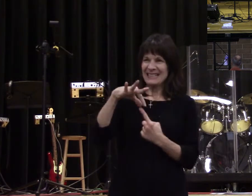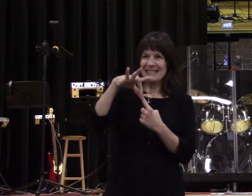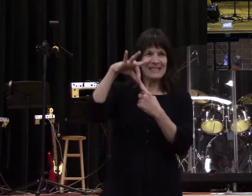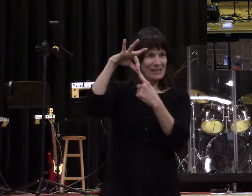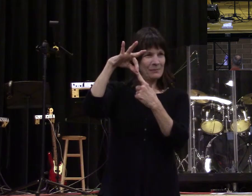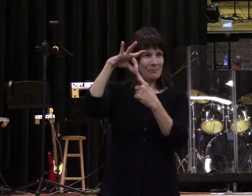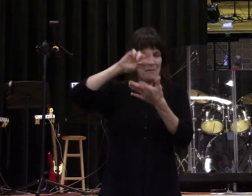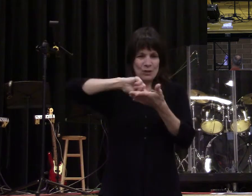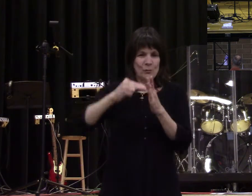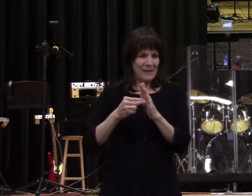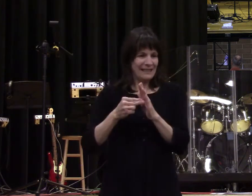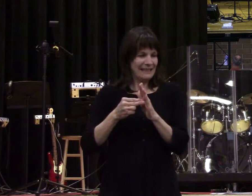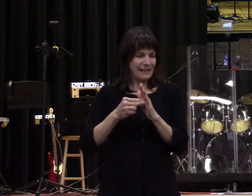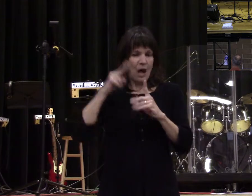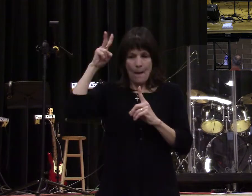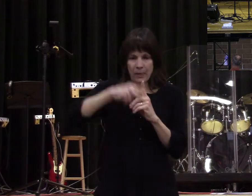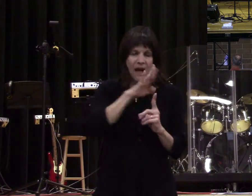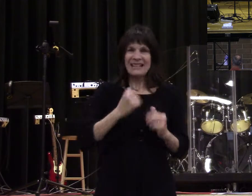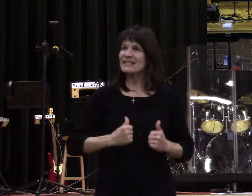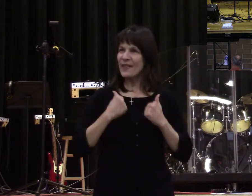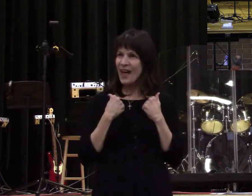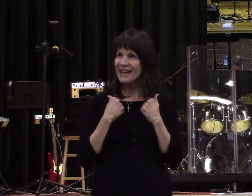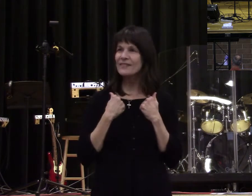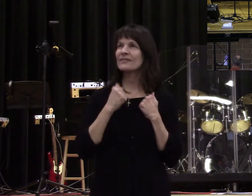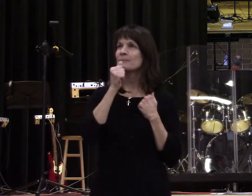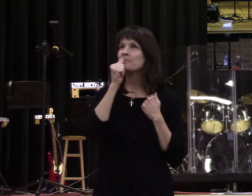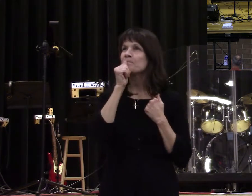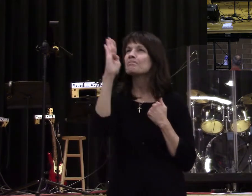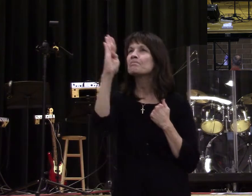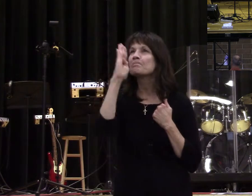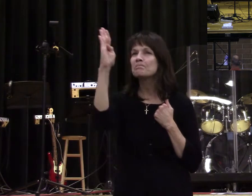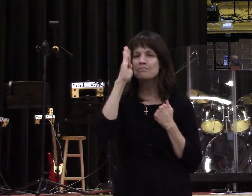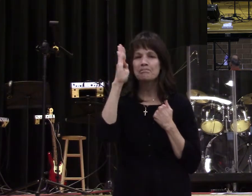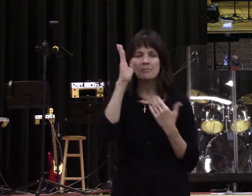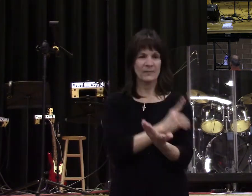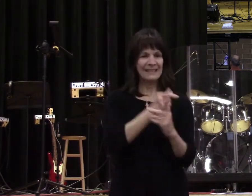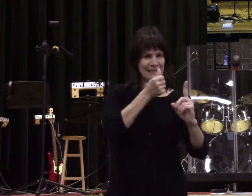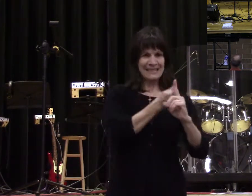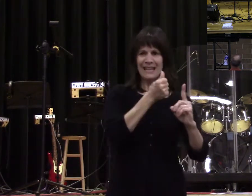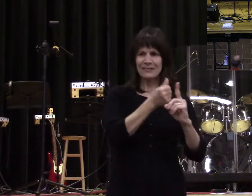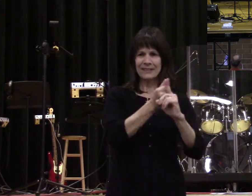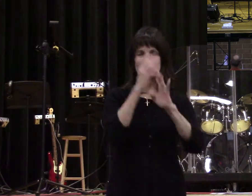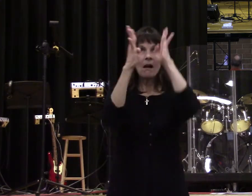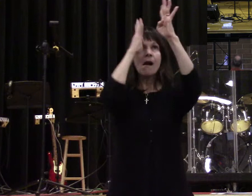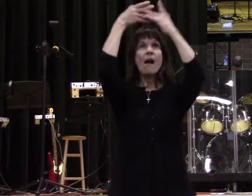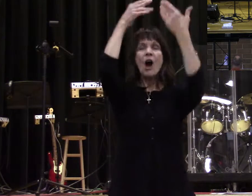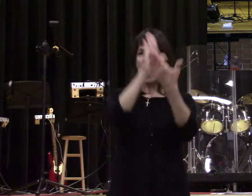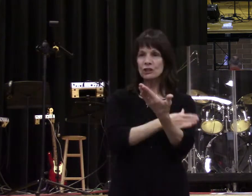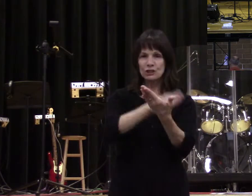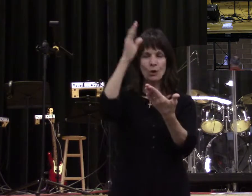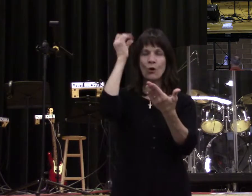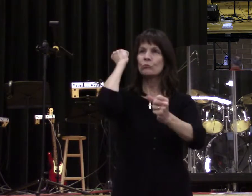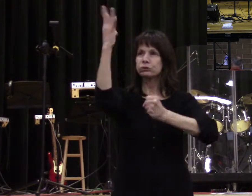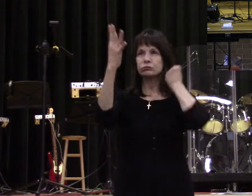the revelation of God being the shepherd mingled together to create a song that people are still being blessed by, and people are still